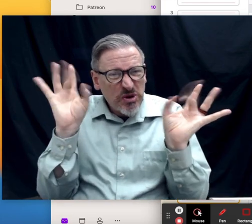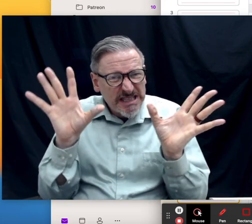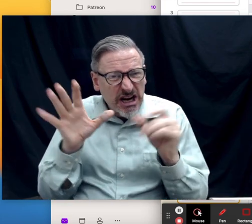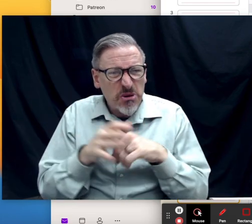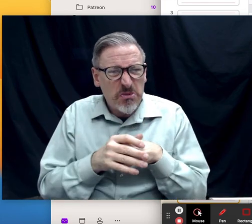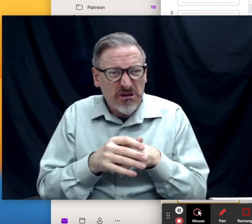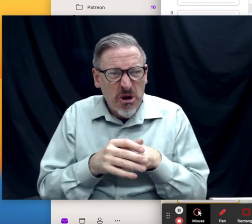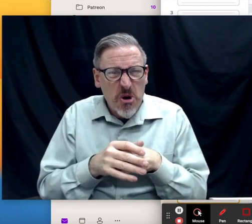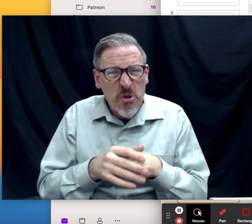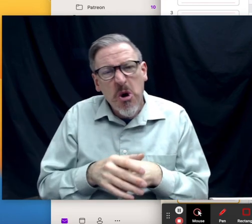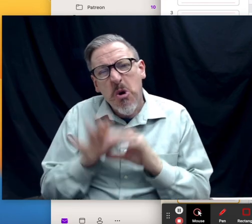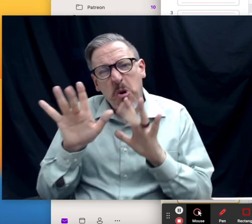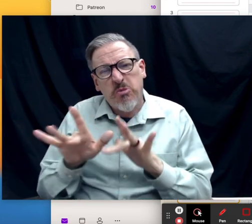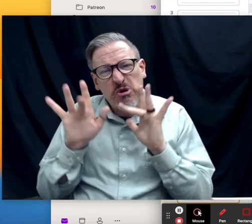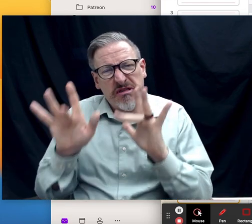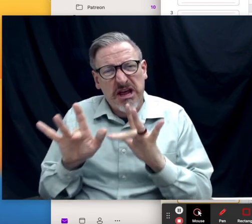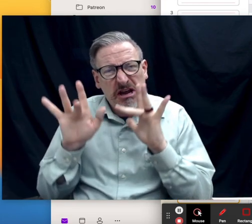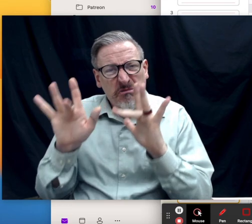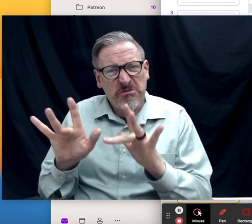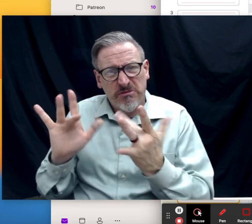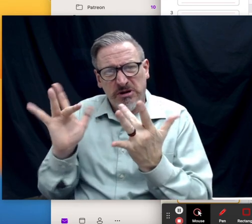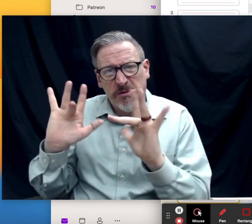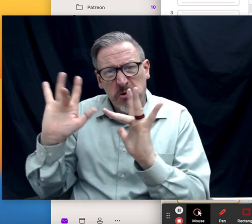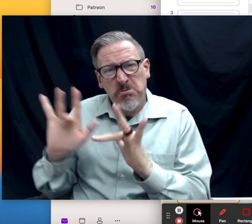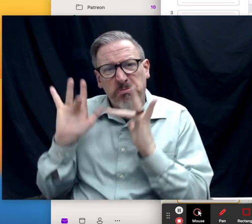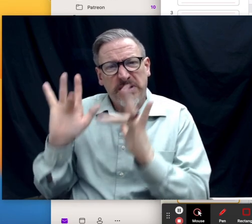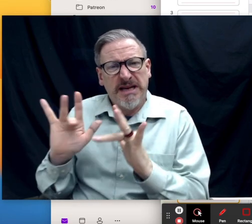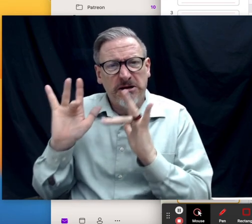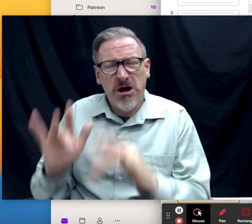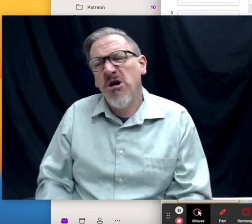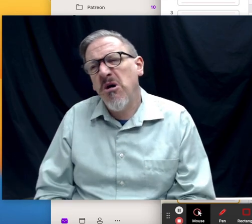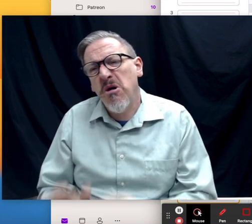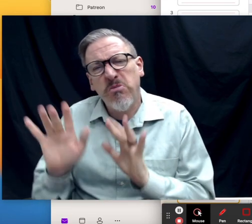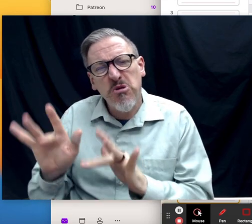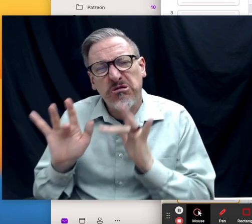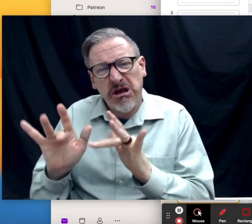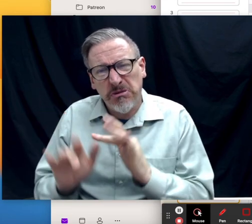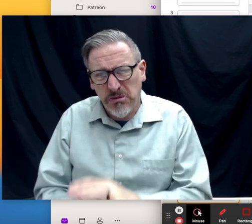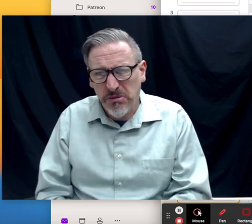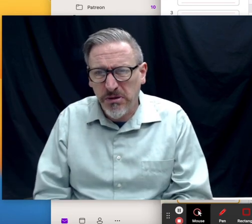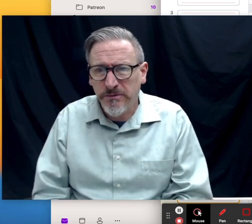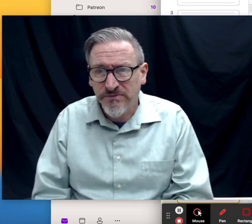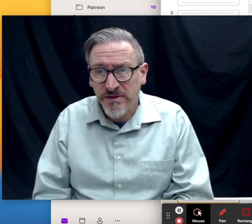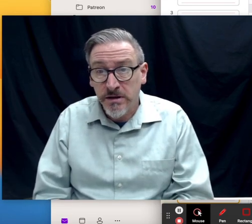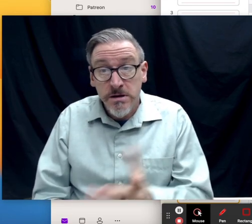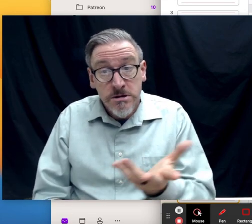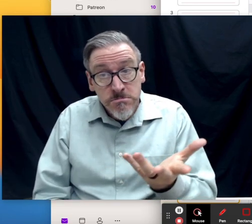ooh, it's terrible. Oh, oh, poor thing. Pity. Oh, poor thing.